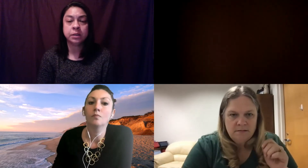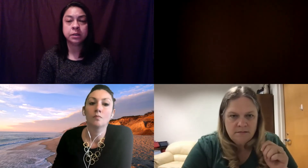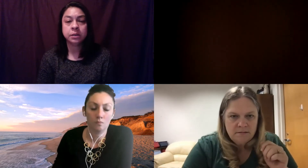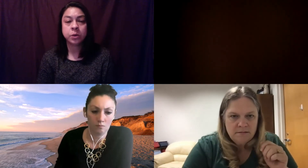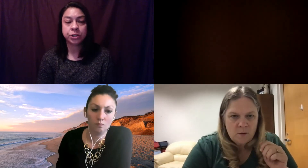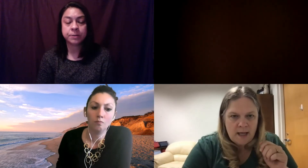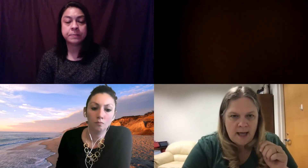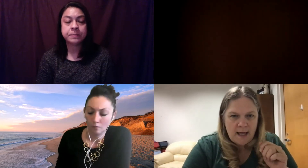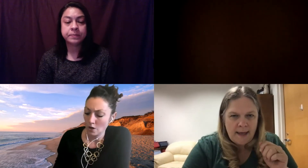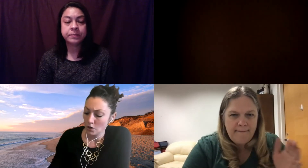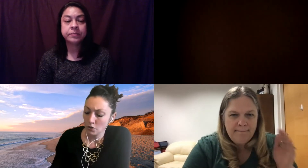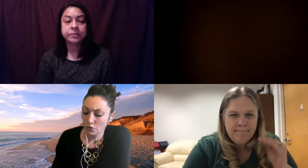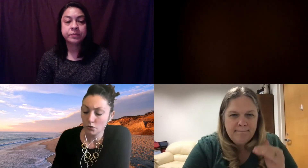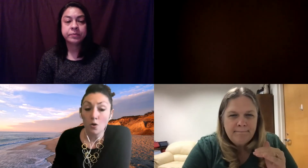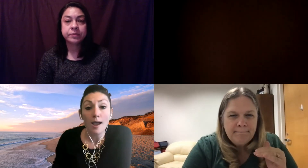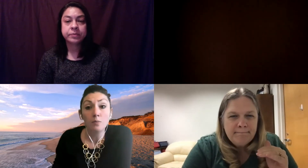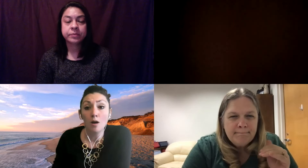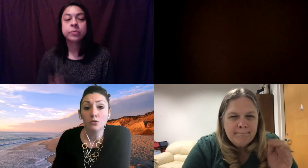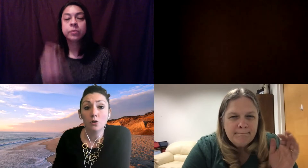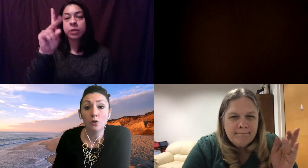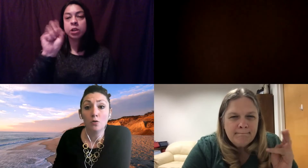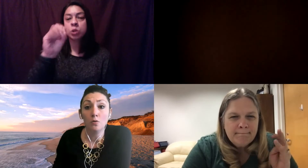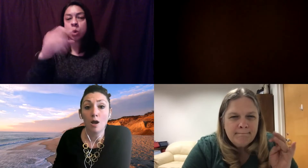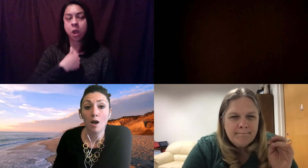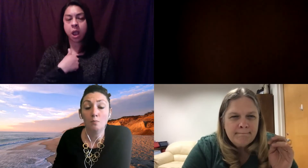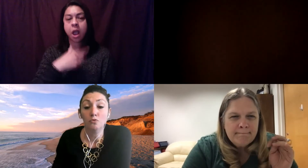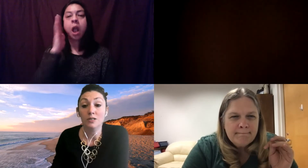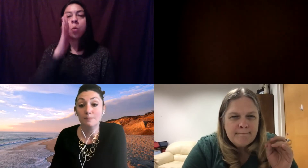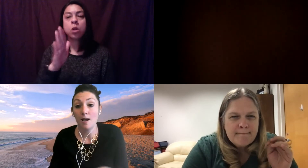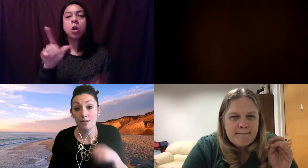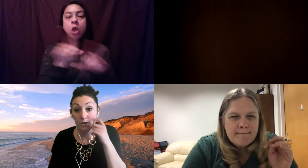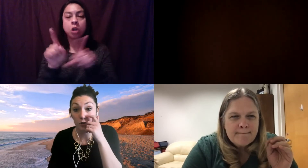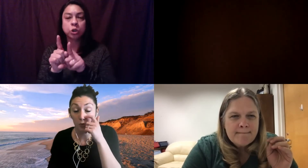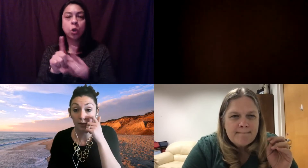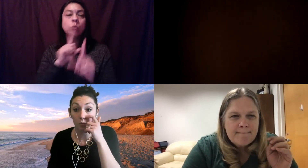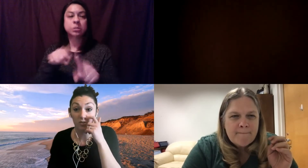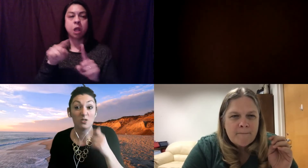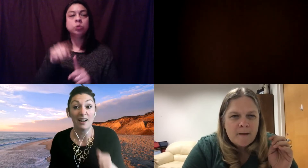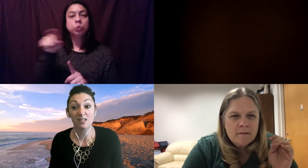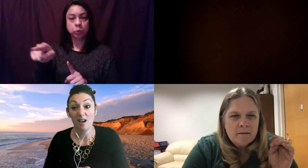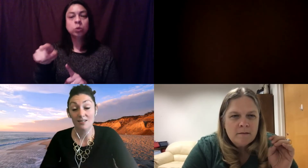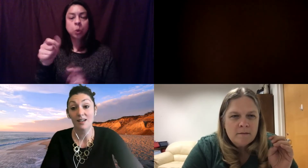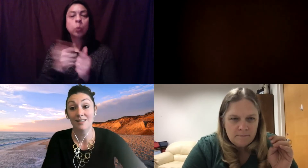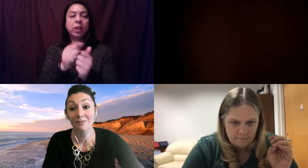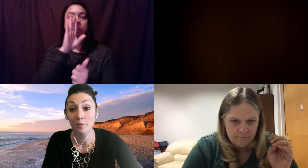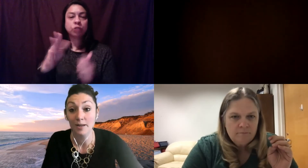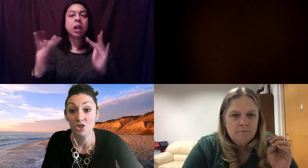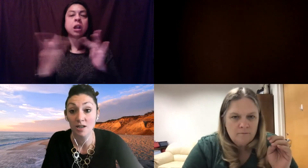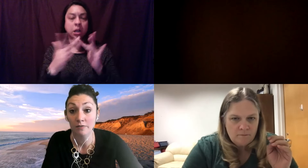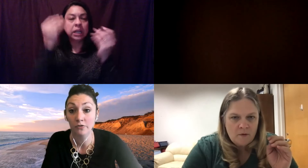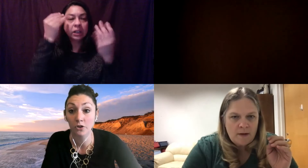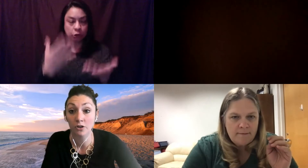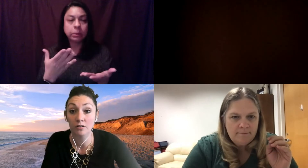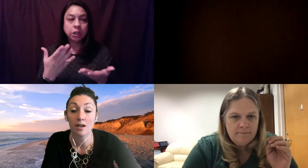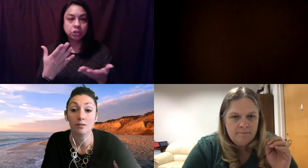speaking question. So I will also respond to you with direct contact